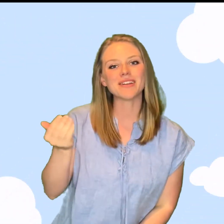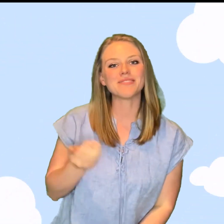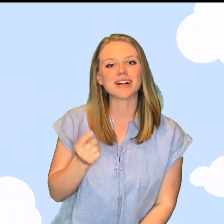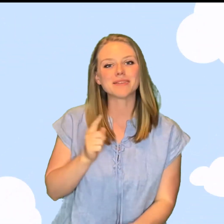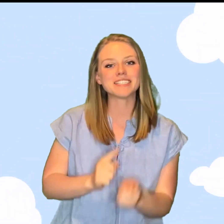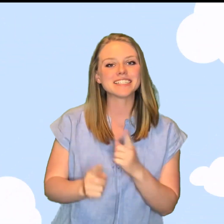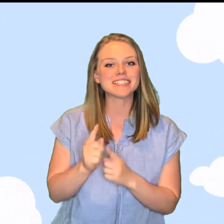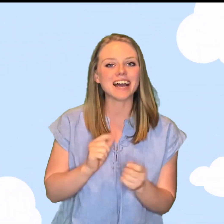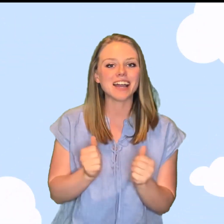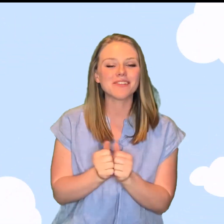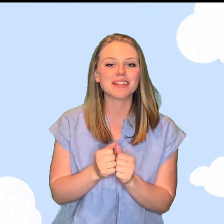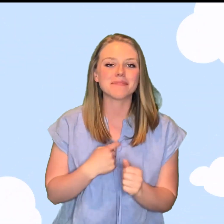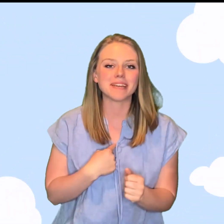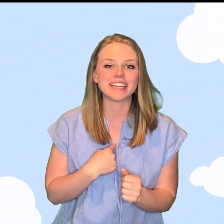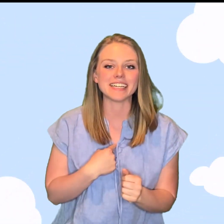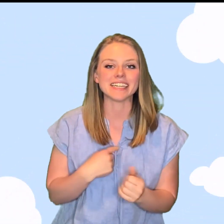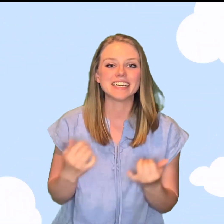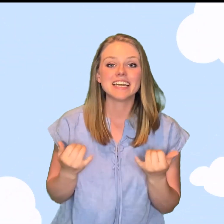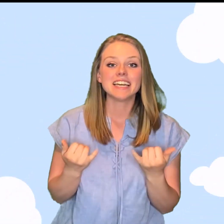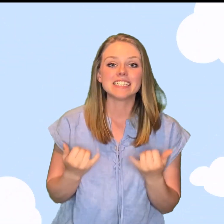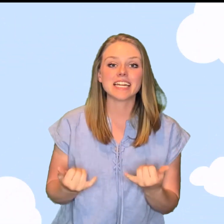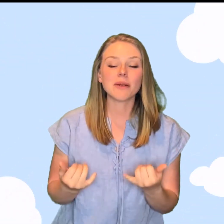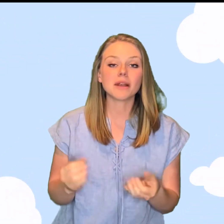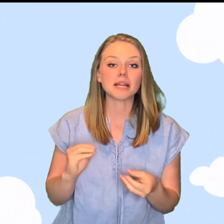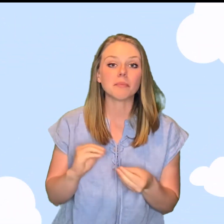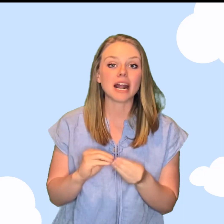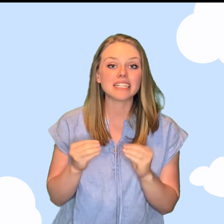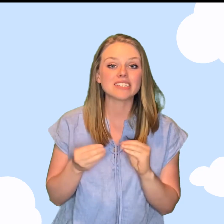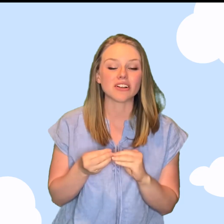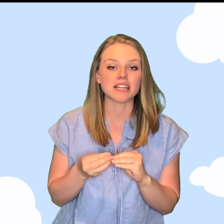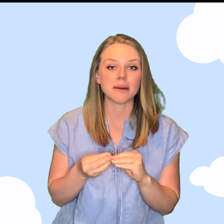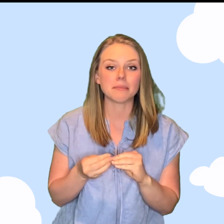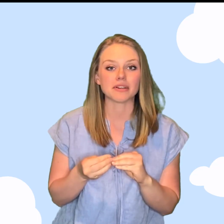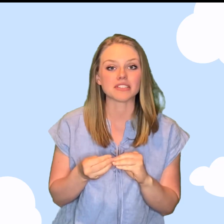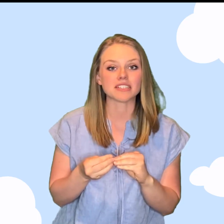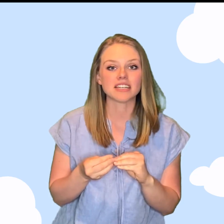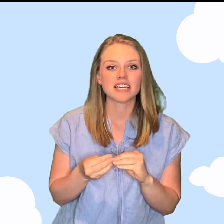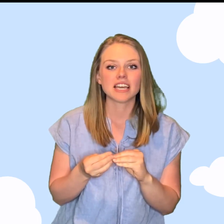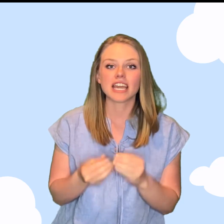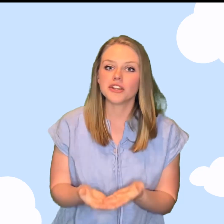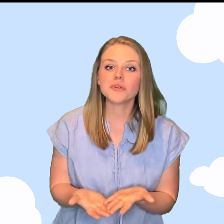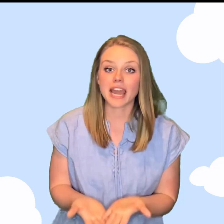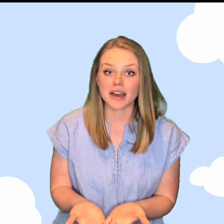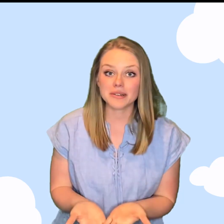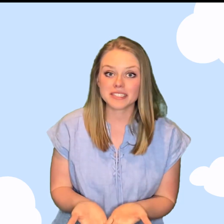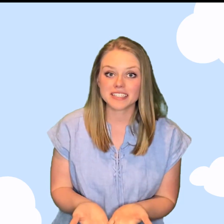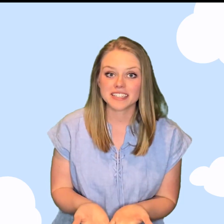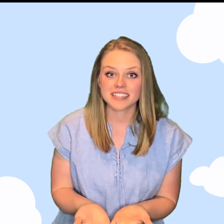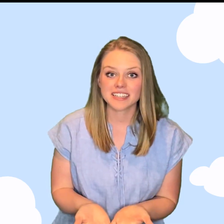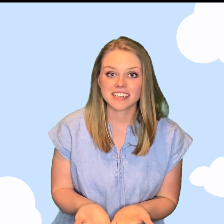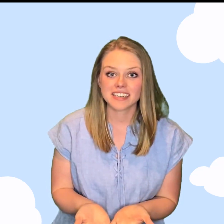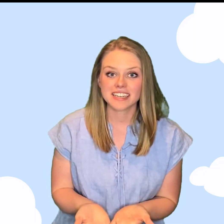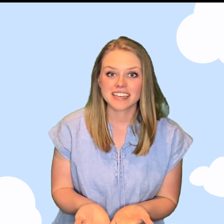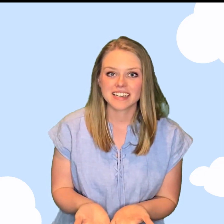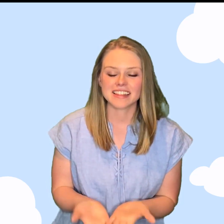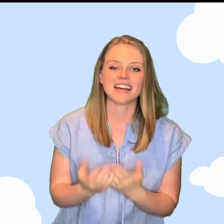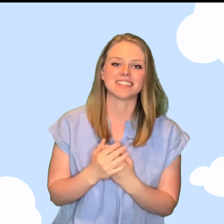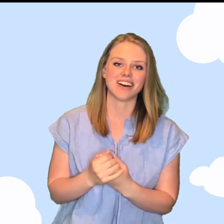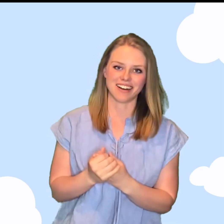everyone, welcome to Sign with me. Today we're going to practice our numbers. Can you count? That's